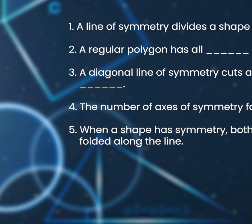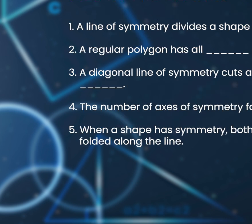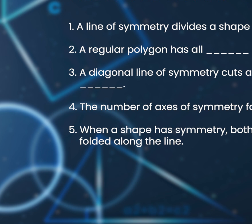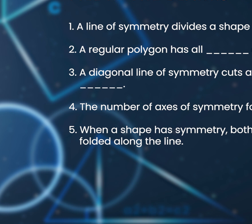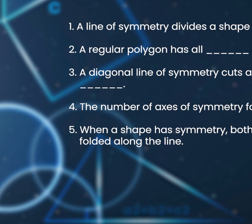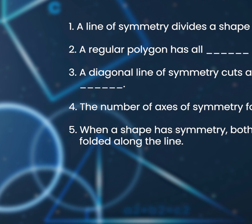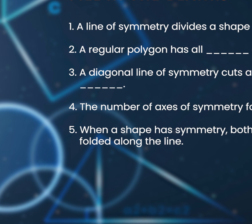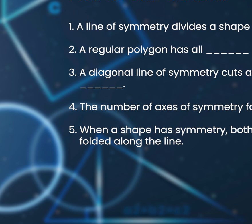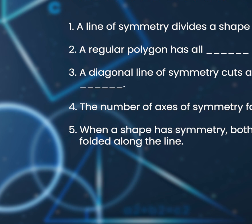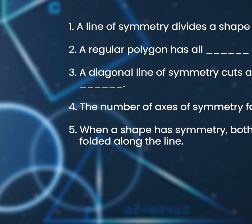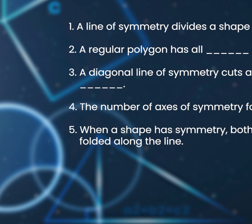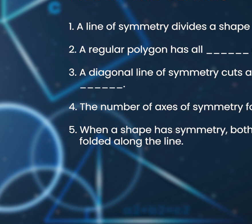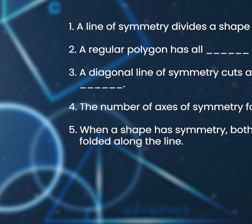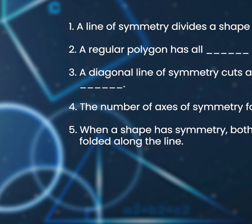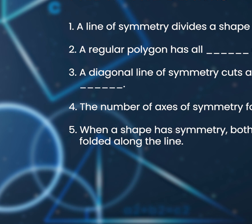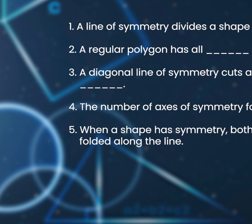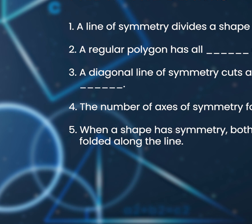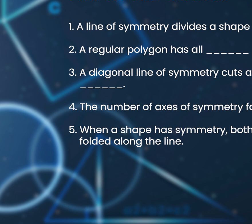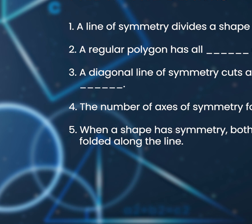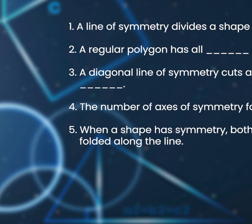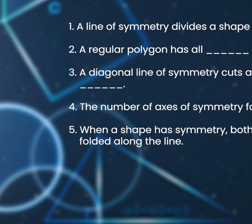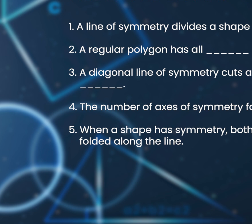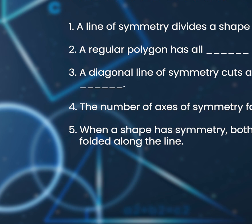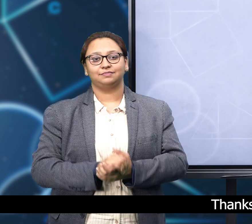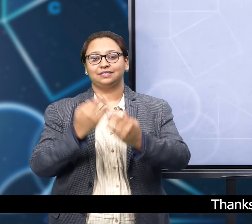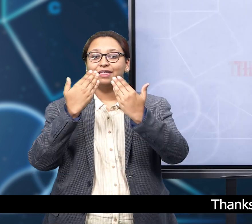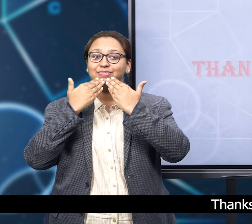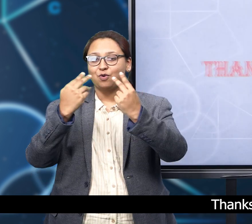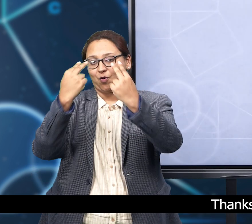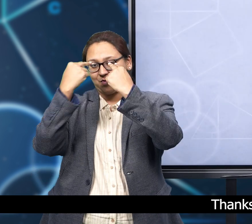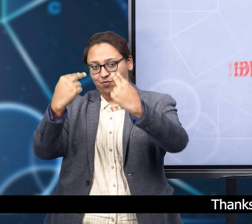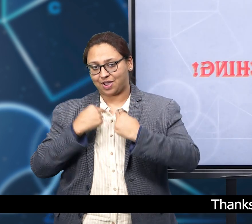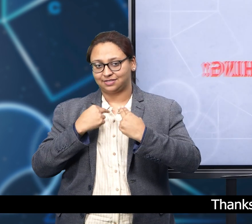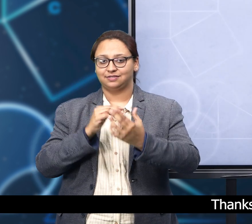Thanks for watching.